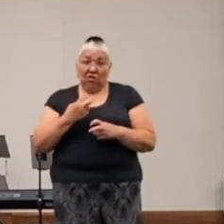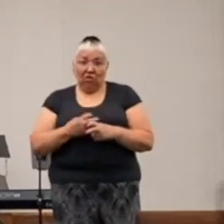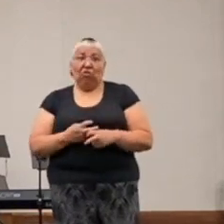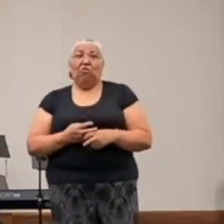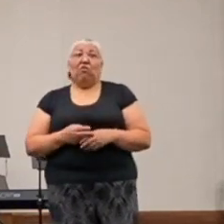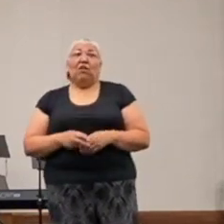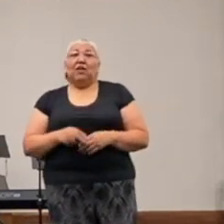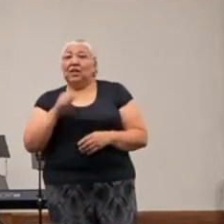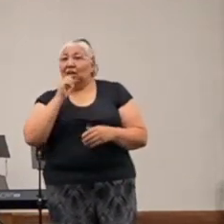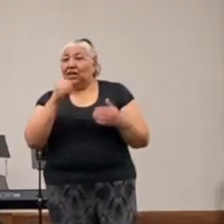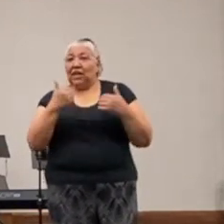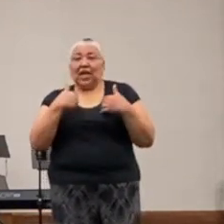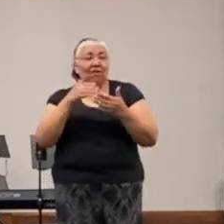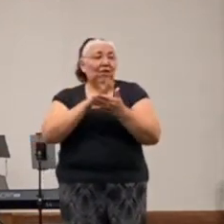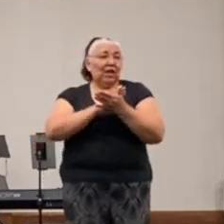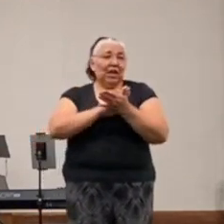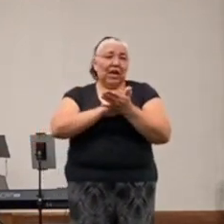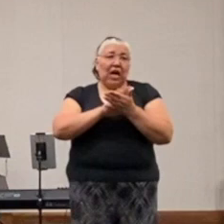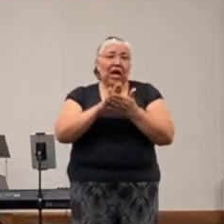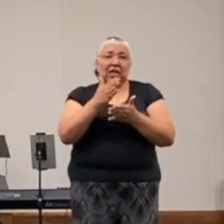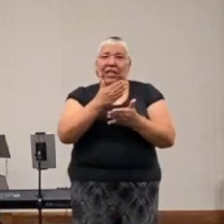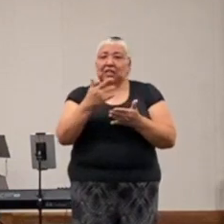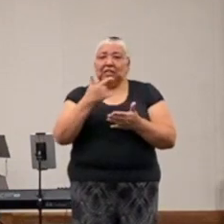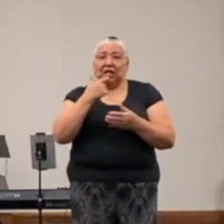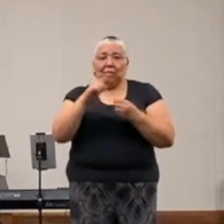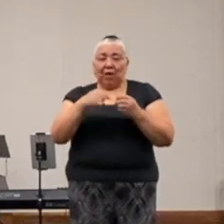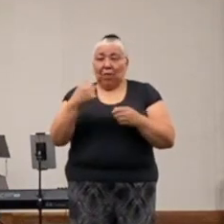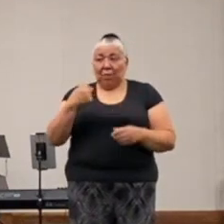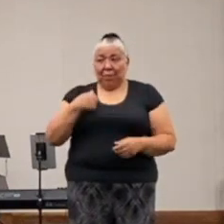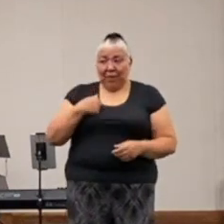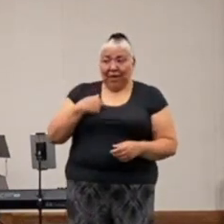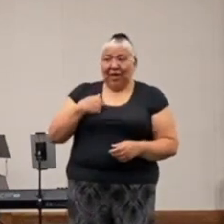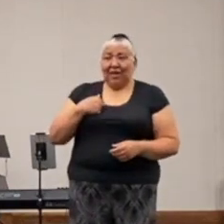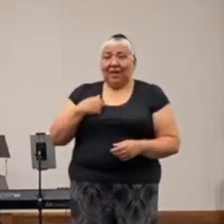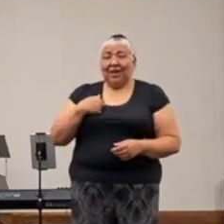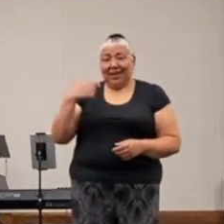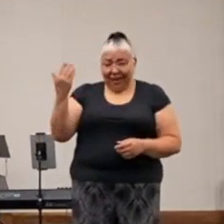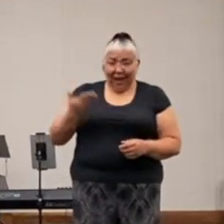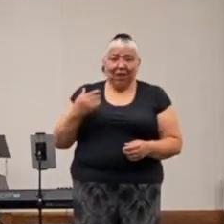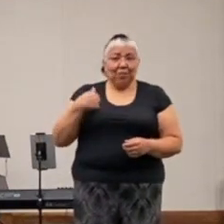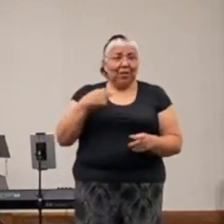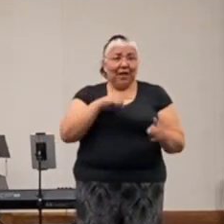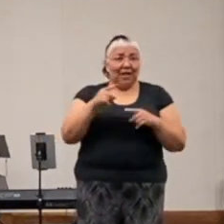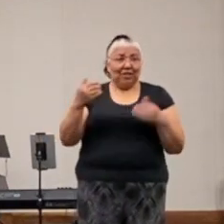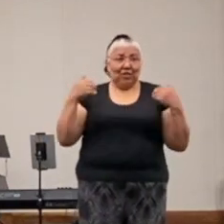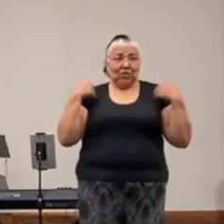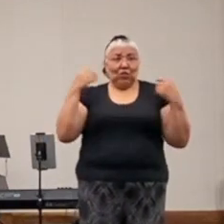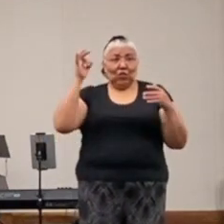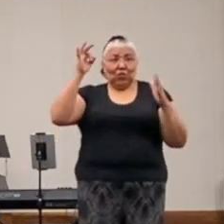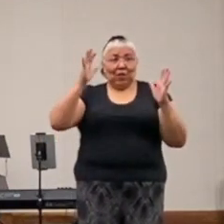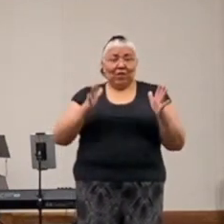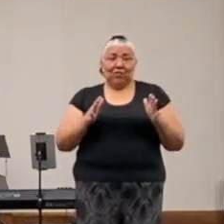He didn't have a kind thing to say about me. And he hired me as his youth Pastor.